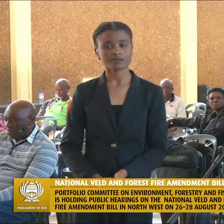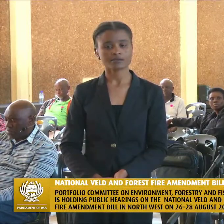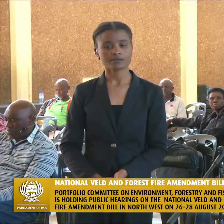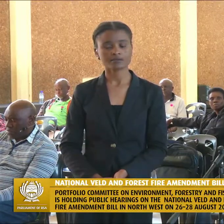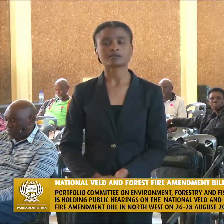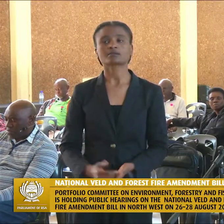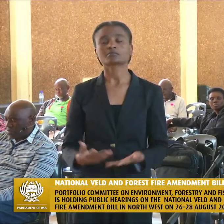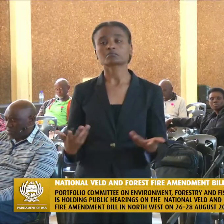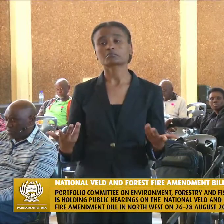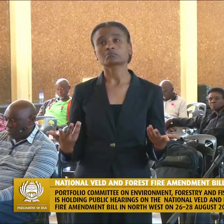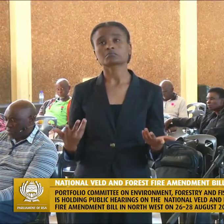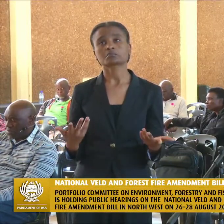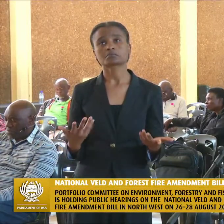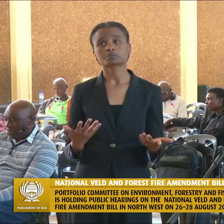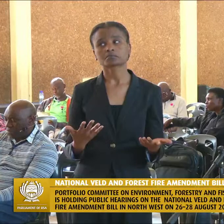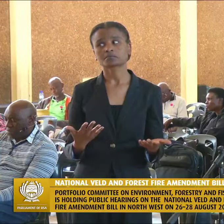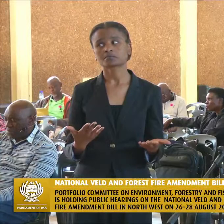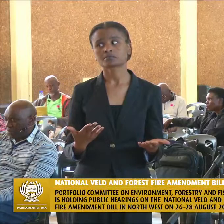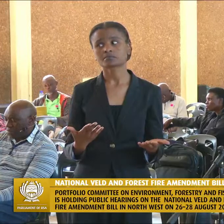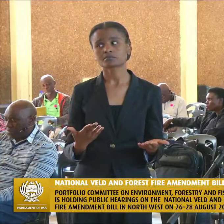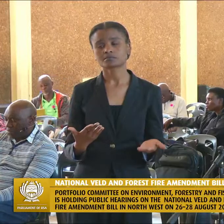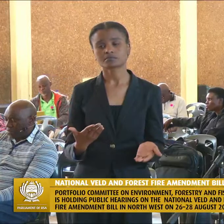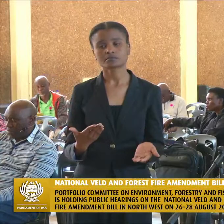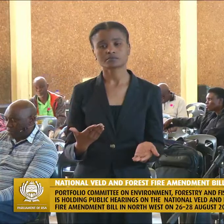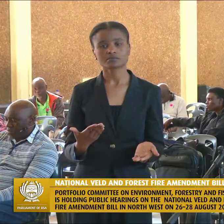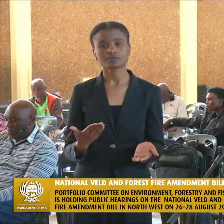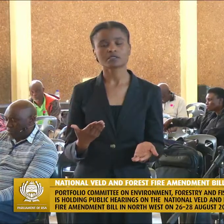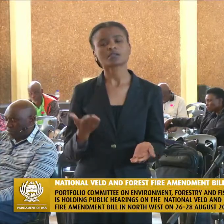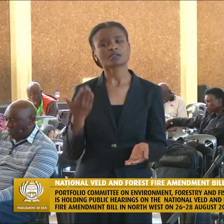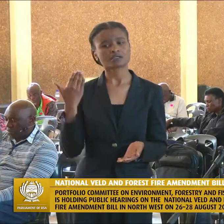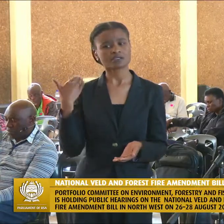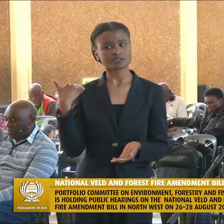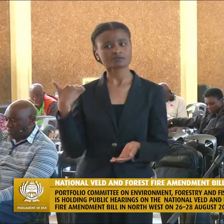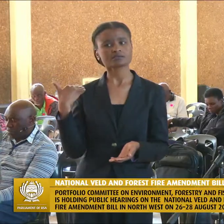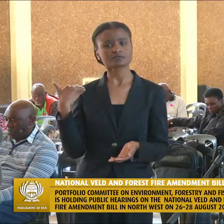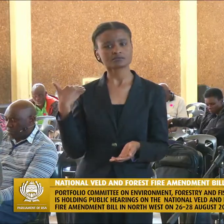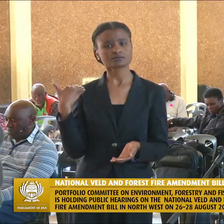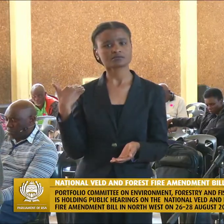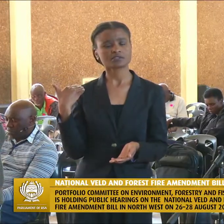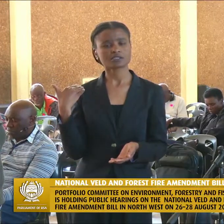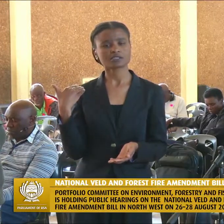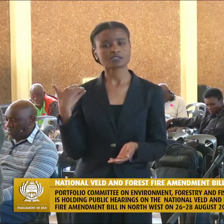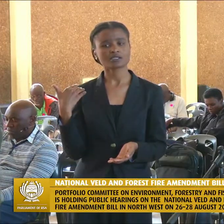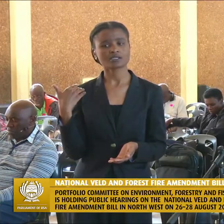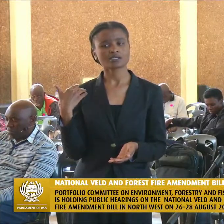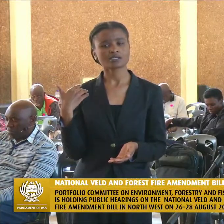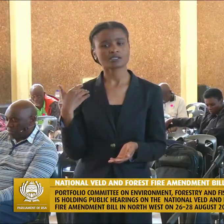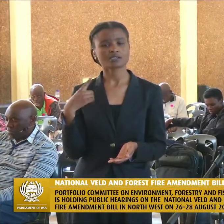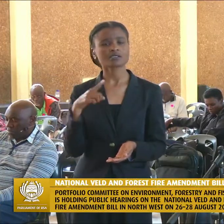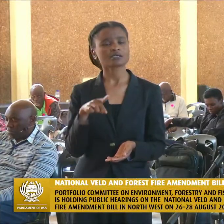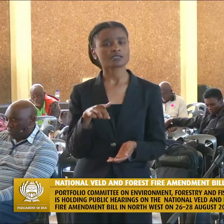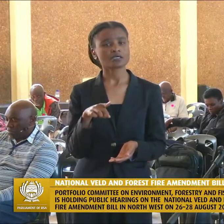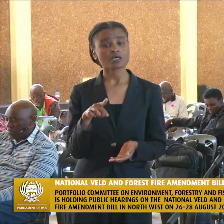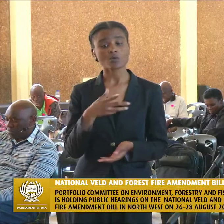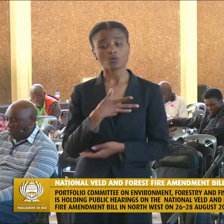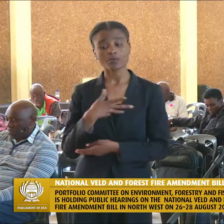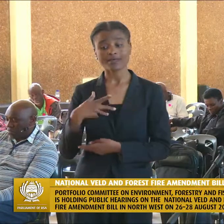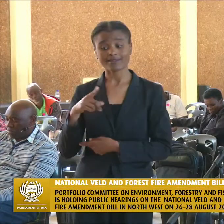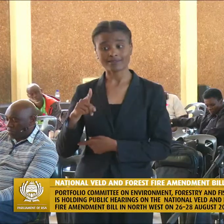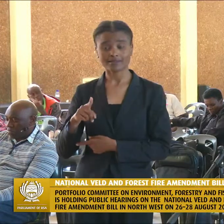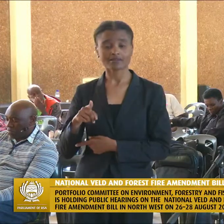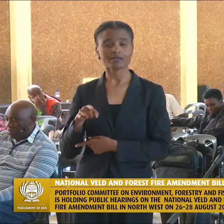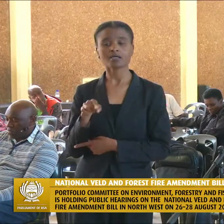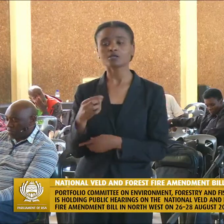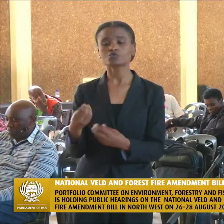just like in the last time the other adult left the kids